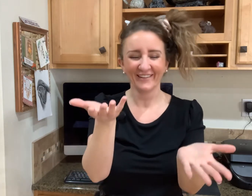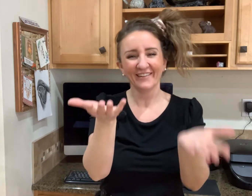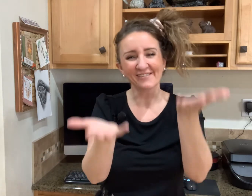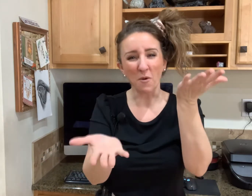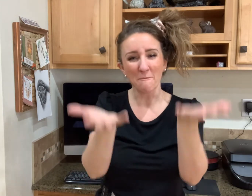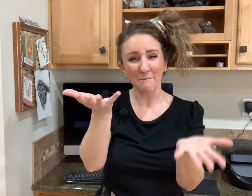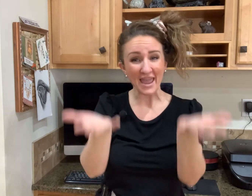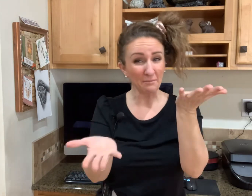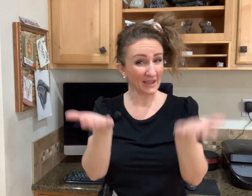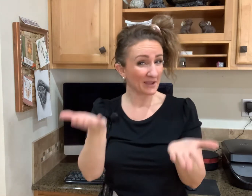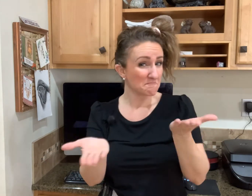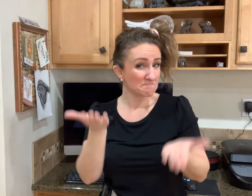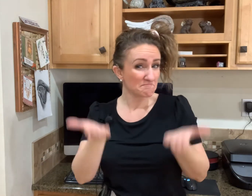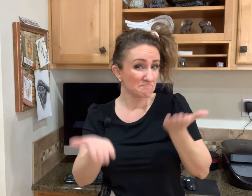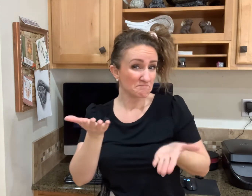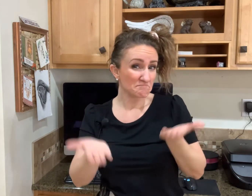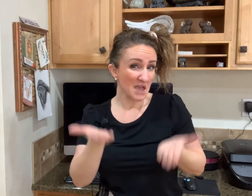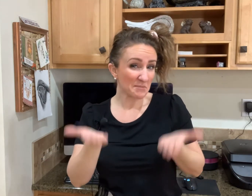So maybe. Maybe.